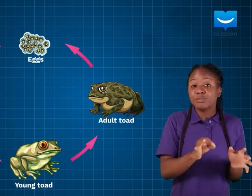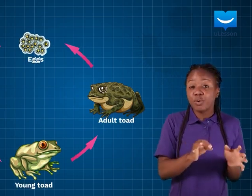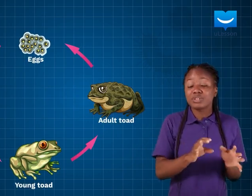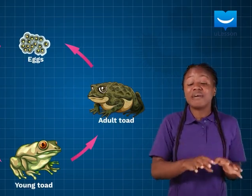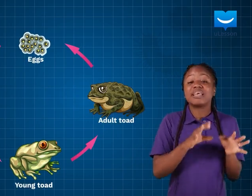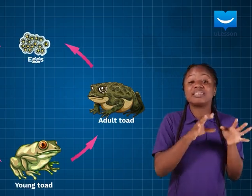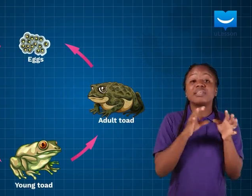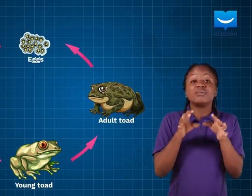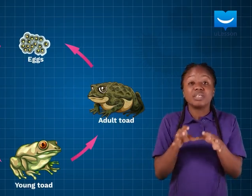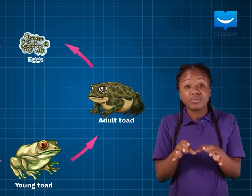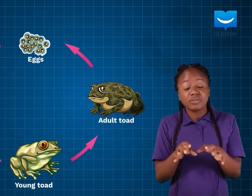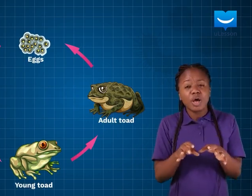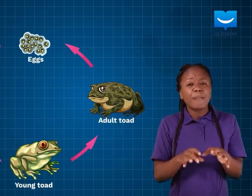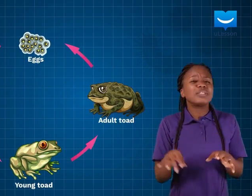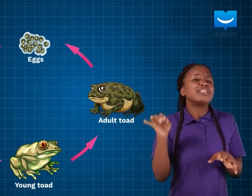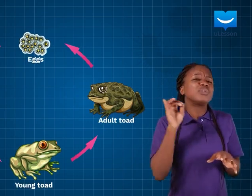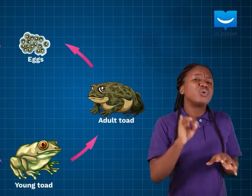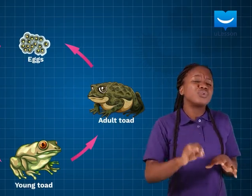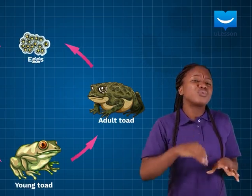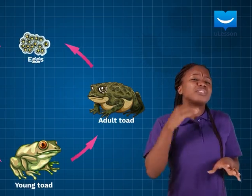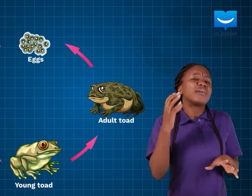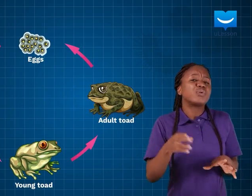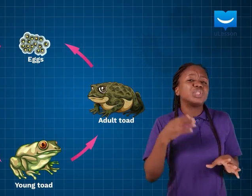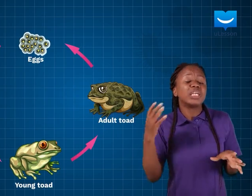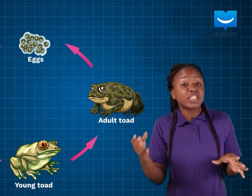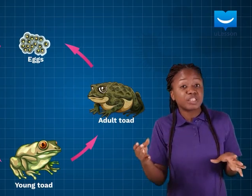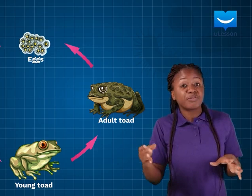young tadpoles have external gills, but they still go through